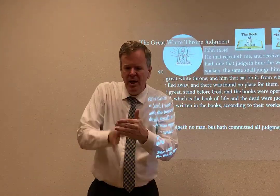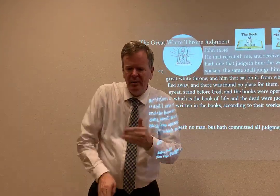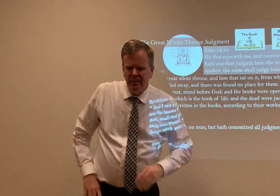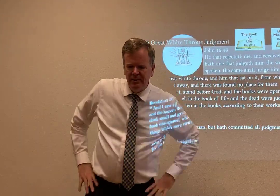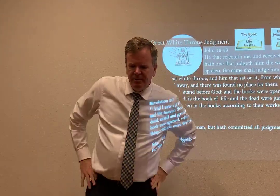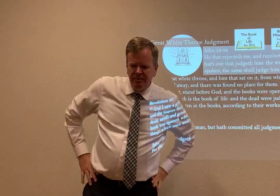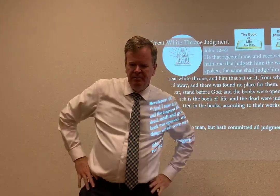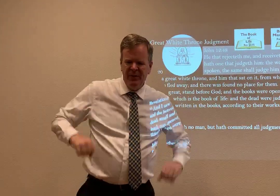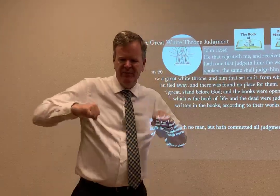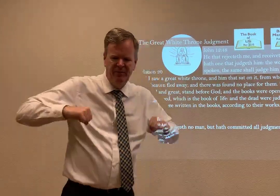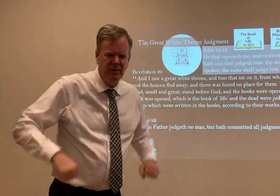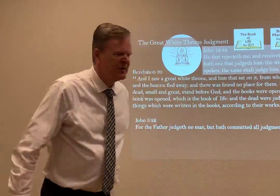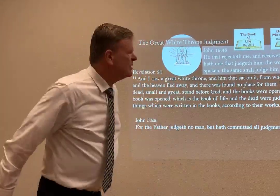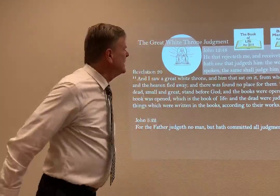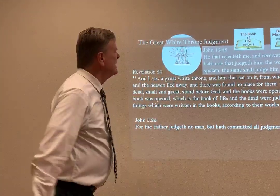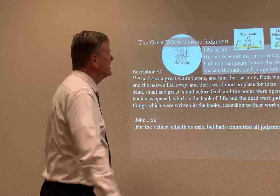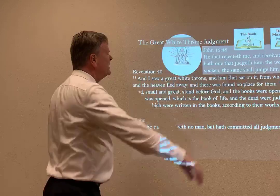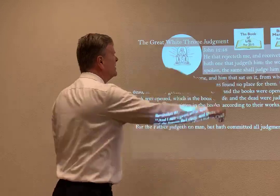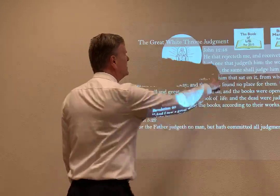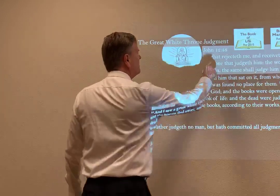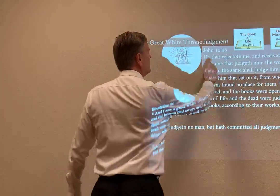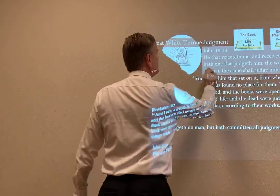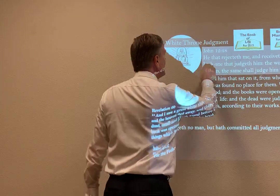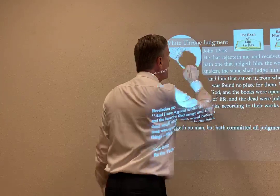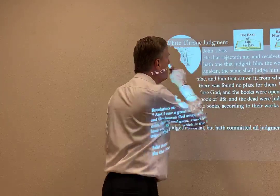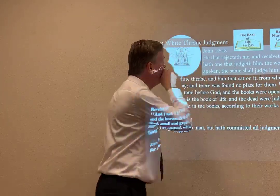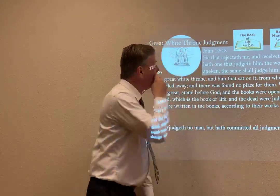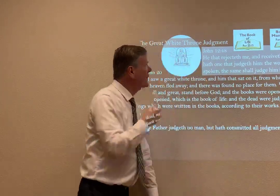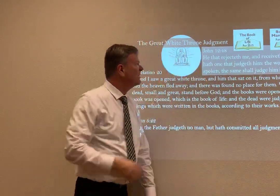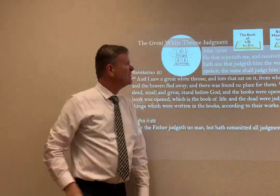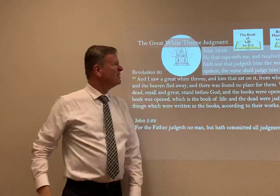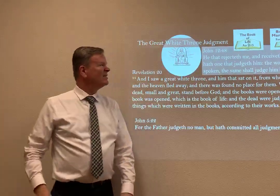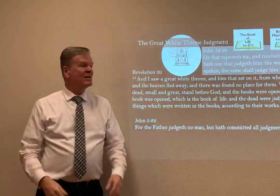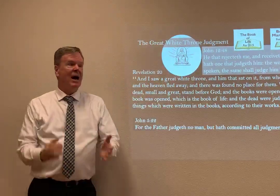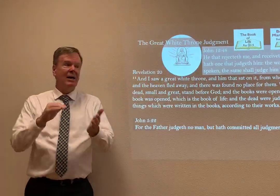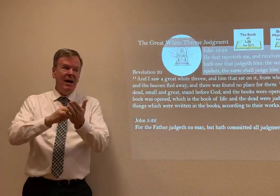I'm almost done. John chapter 12, verse 48.